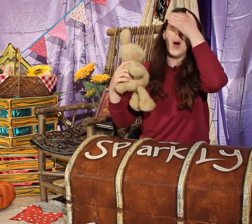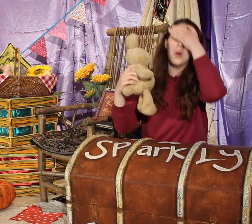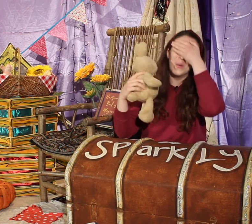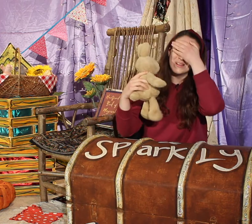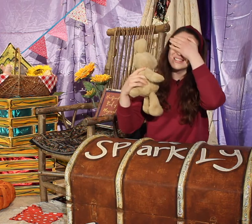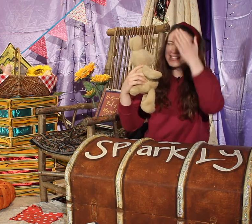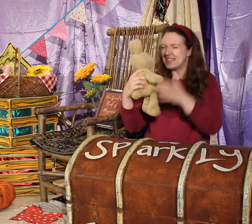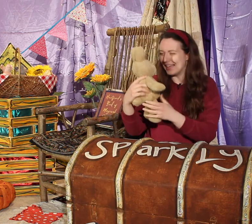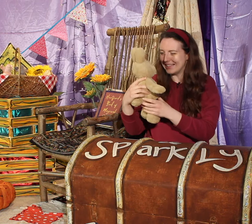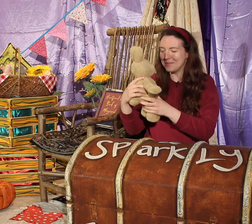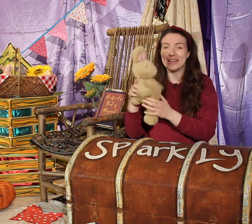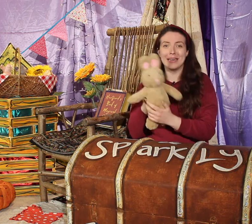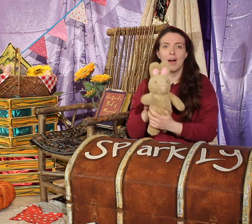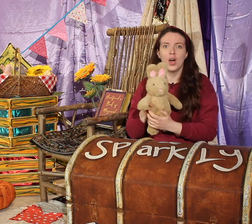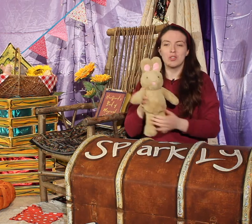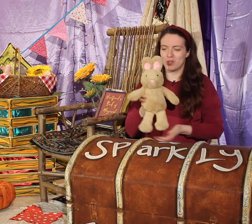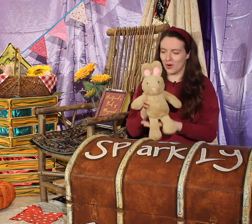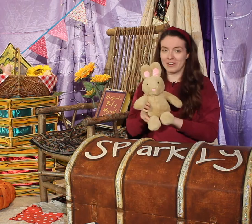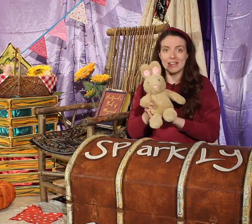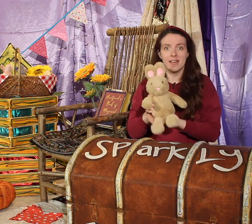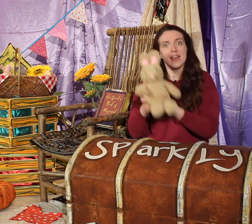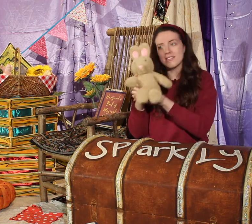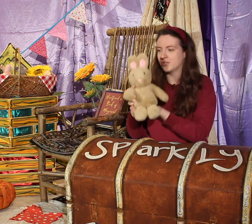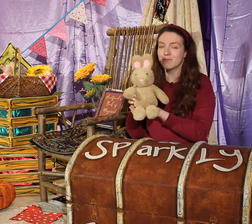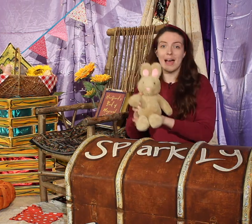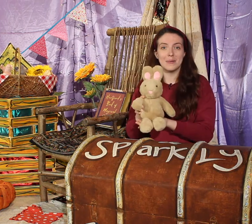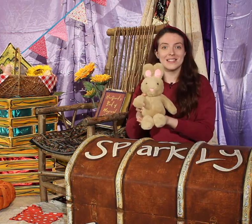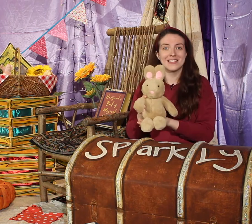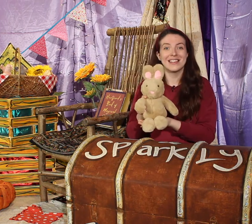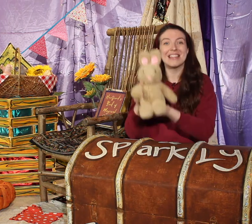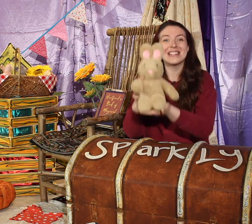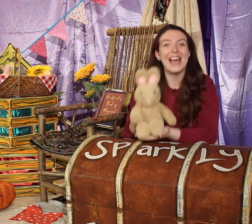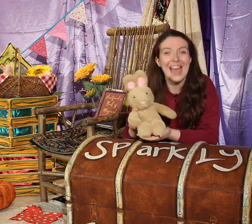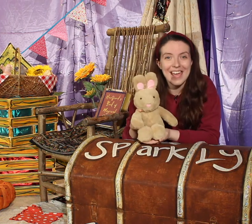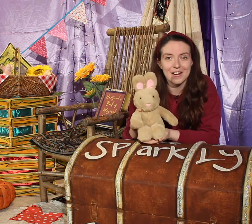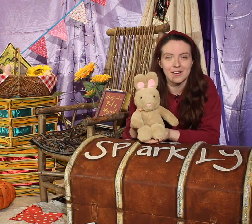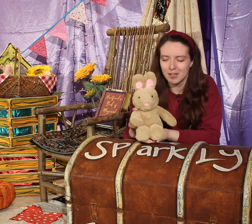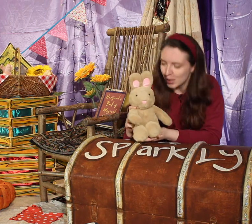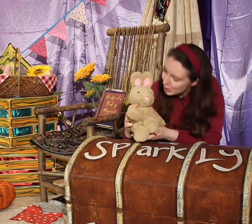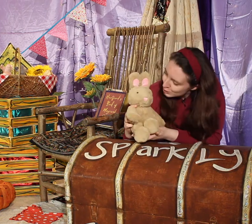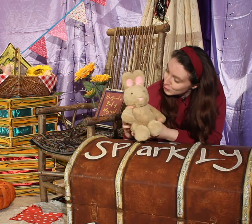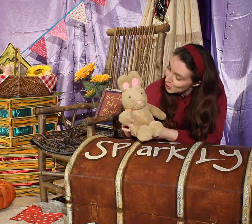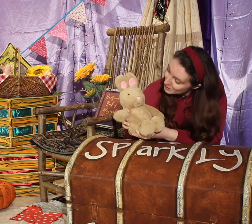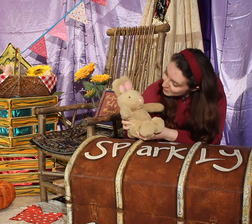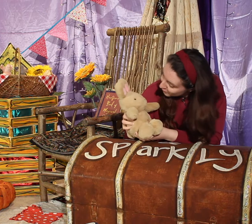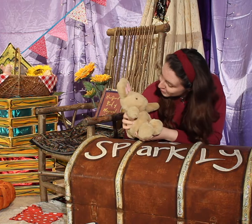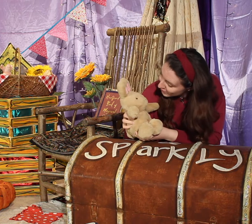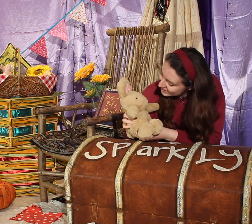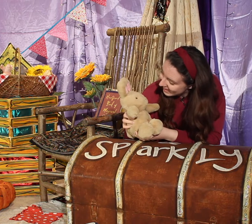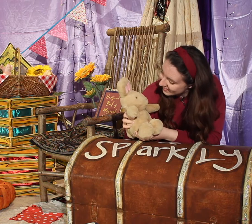Oh, silly me. Sorry, it's not a rabbit, it's a hare. So you must be from Tortoise and the